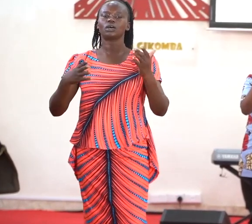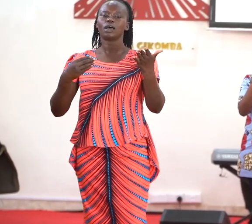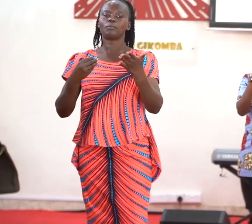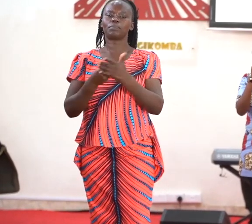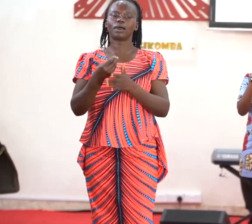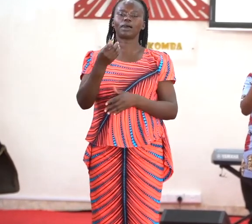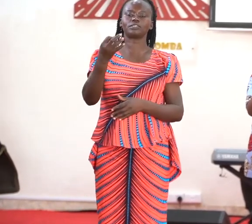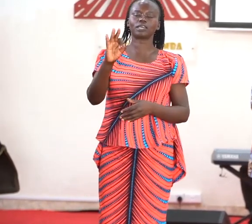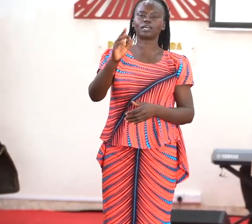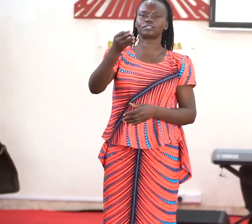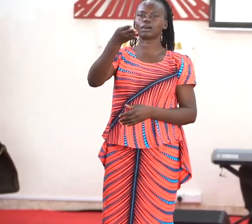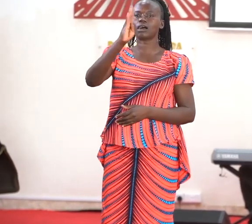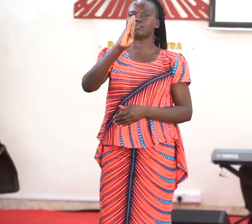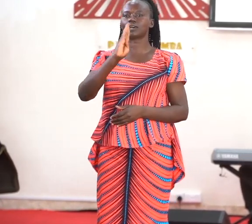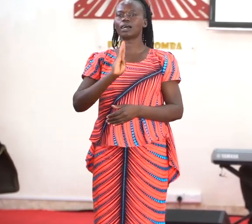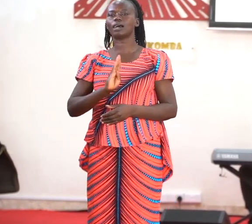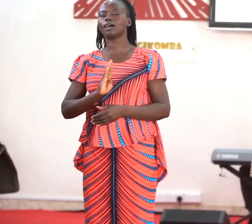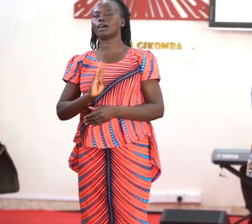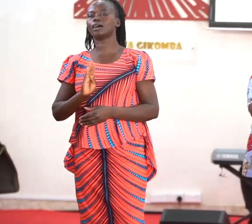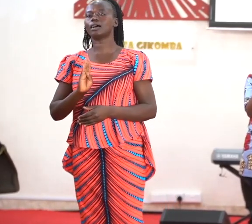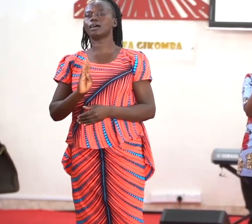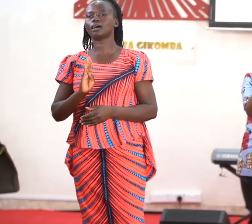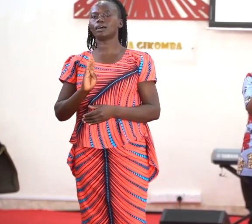salvation, purchase of